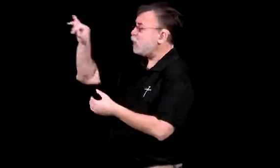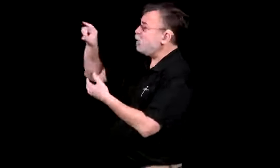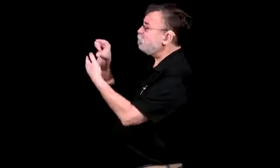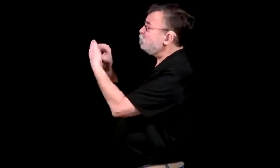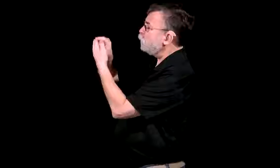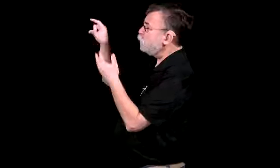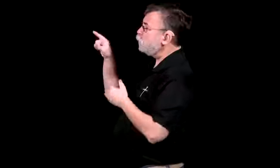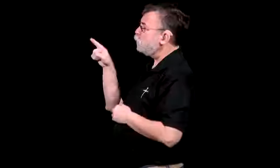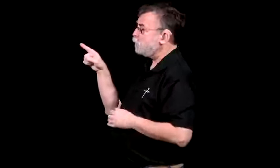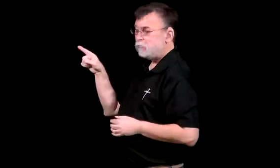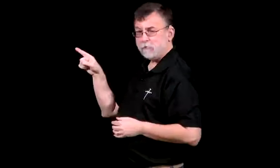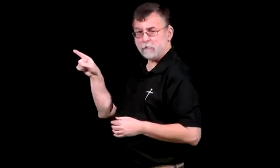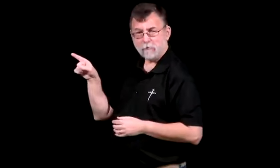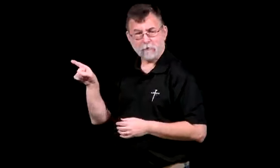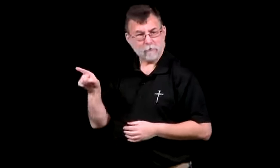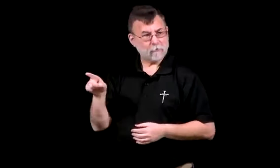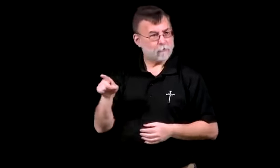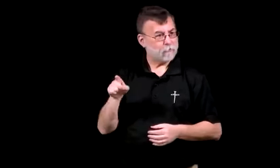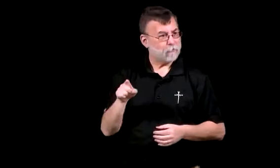So we see the question in this verse